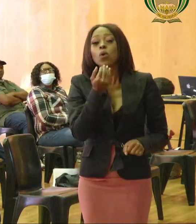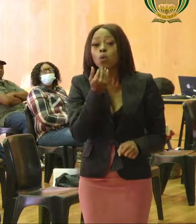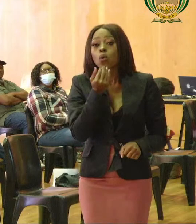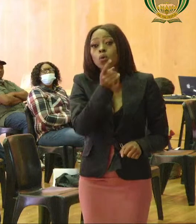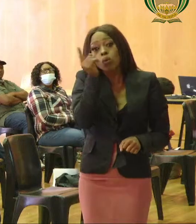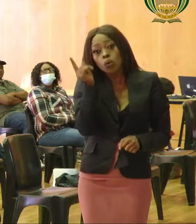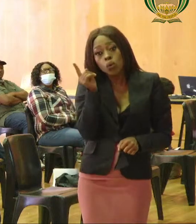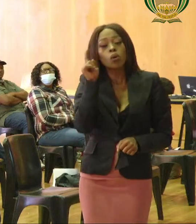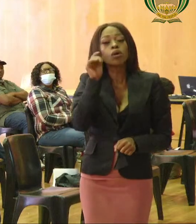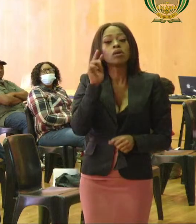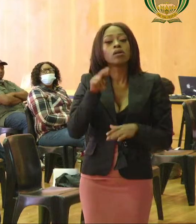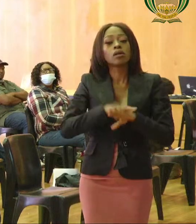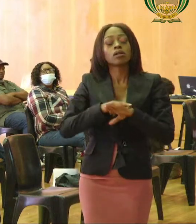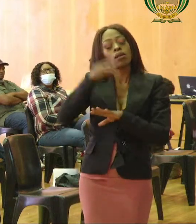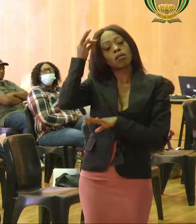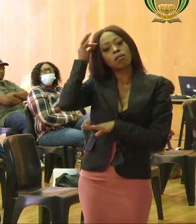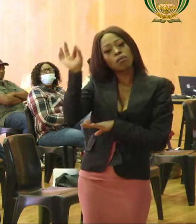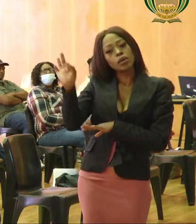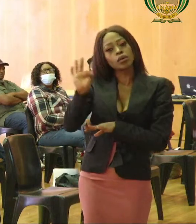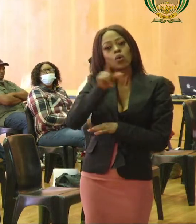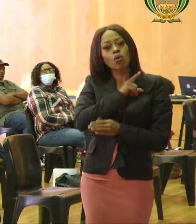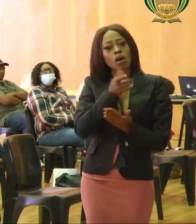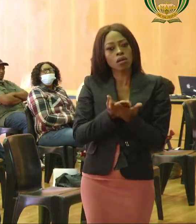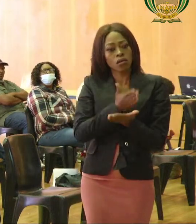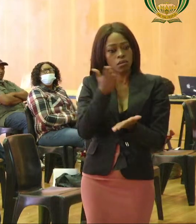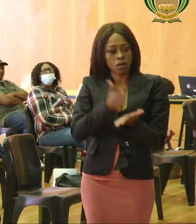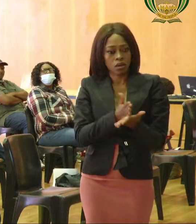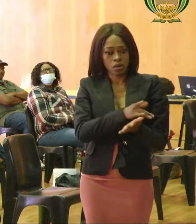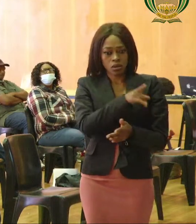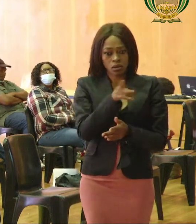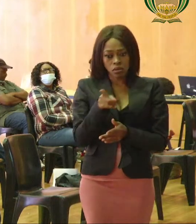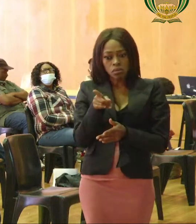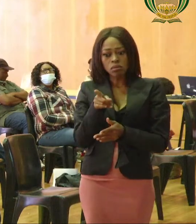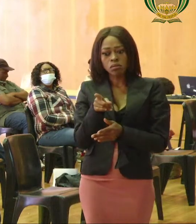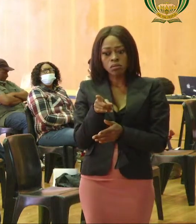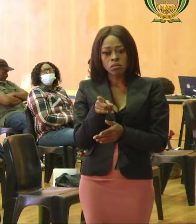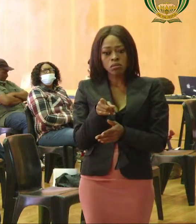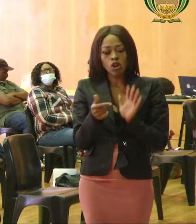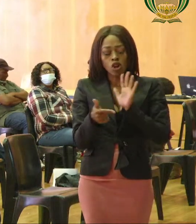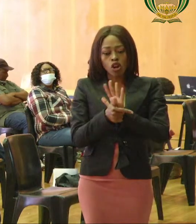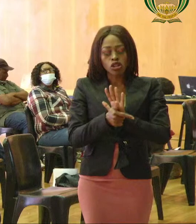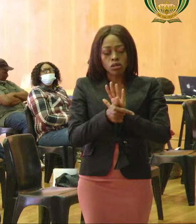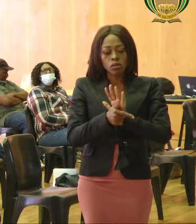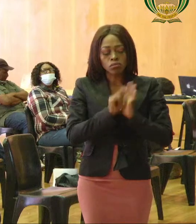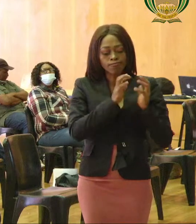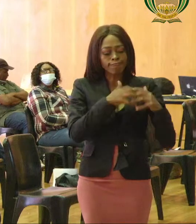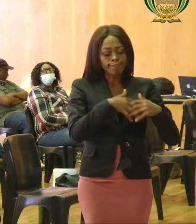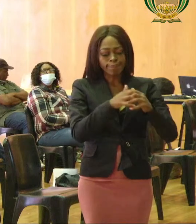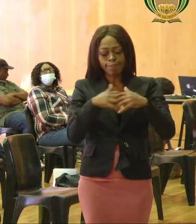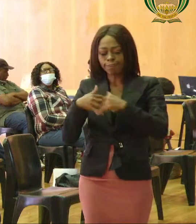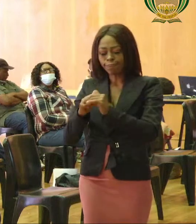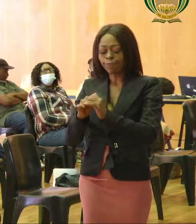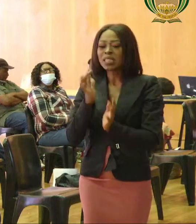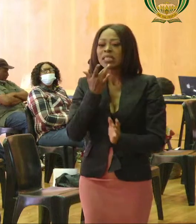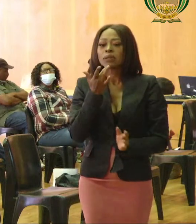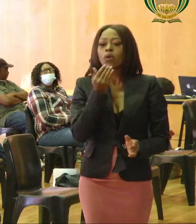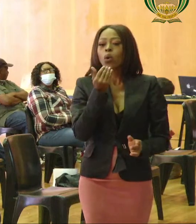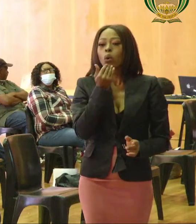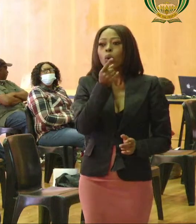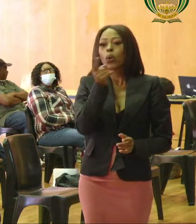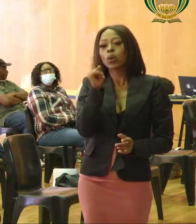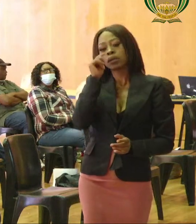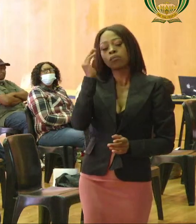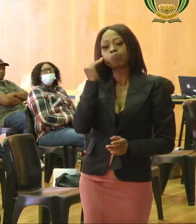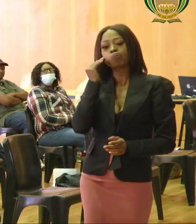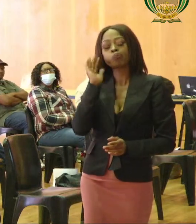making laws in making sure that they put laws which will favor their